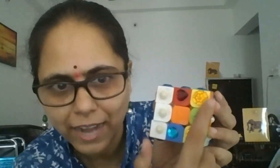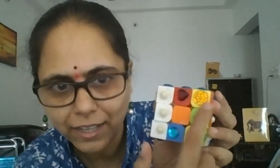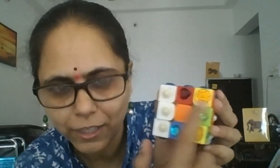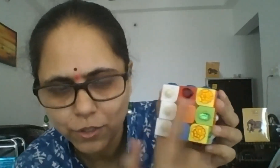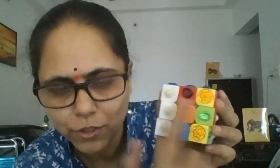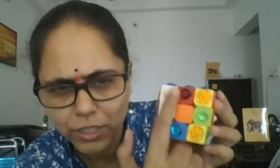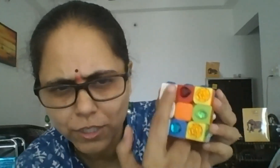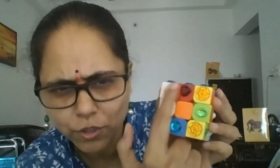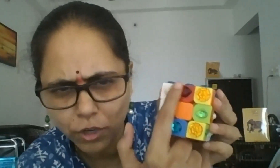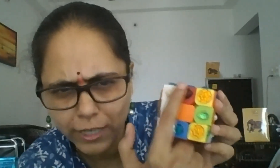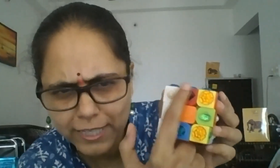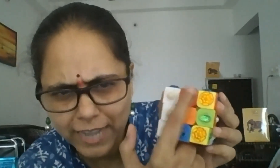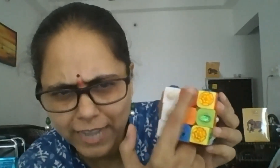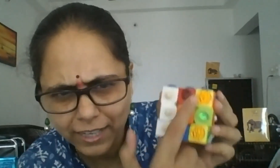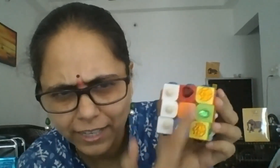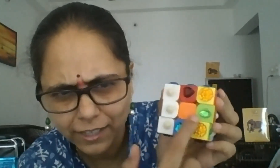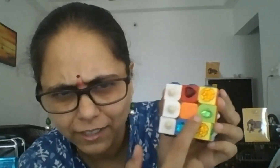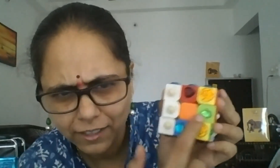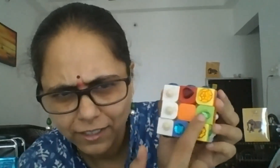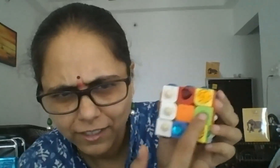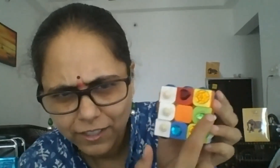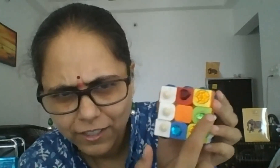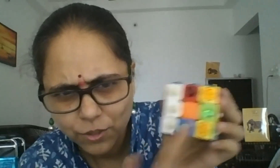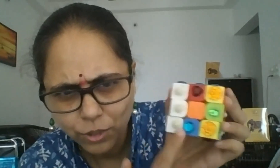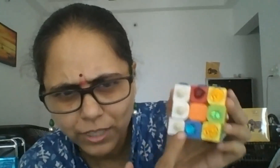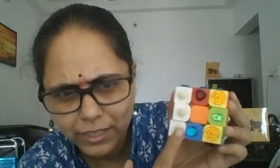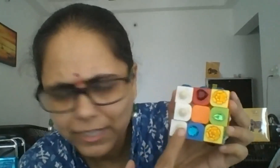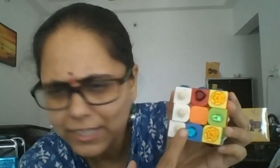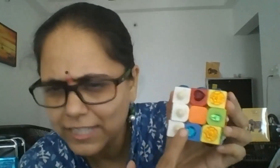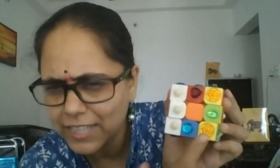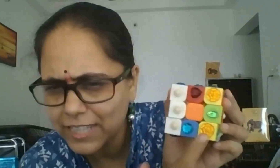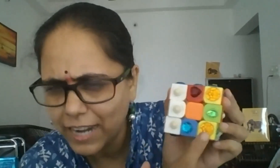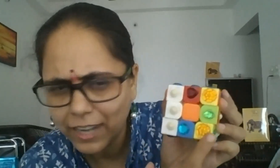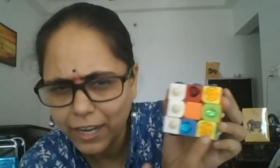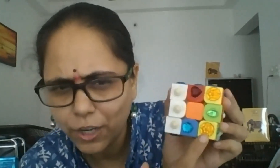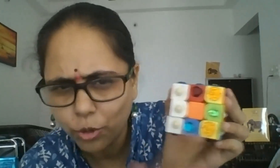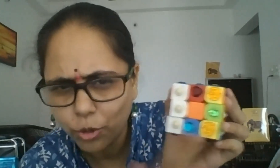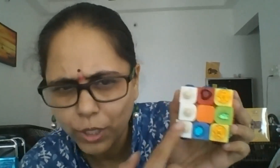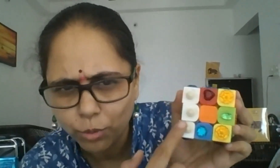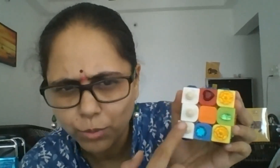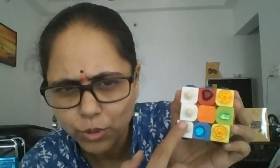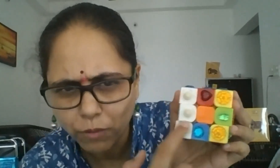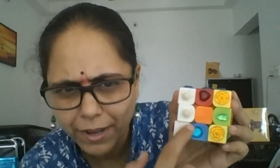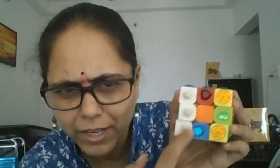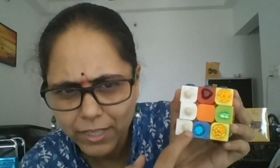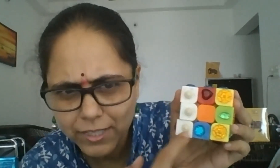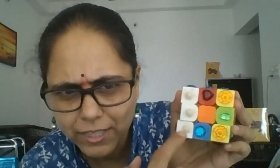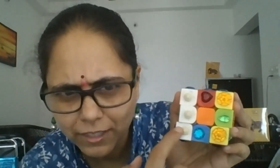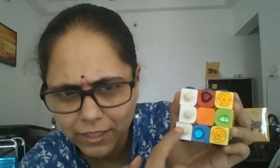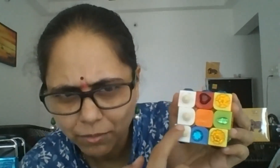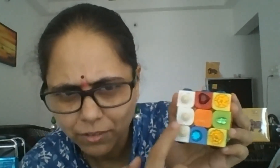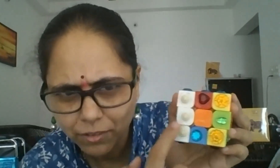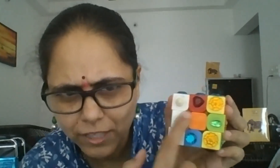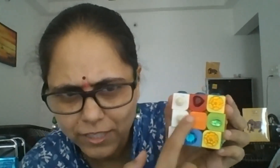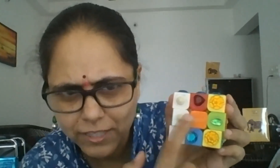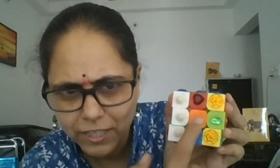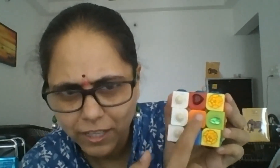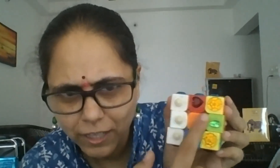tactile. So this is called as tactile. So this is tactile Rubik cube. So white is in this,